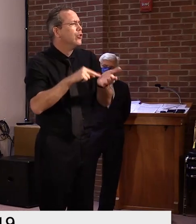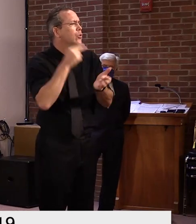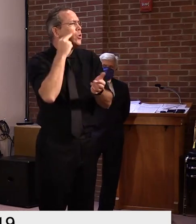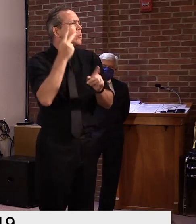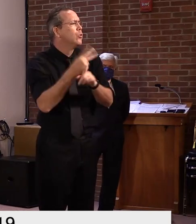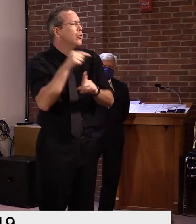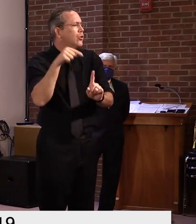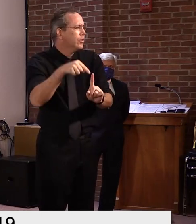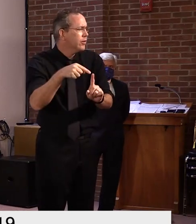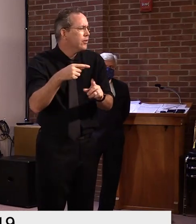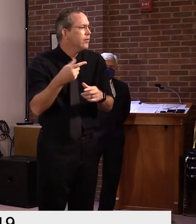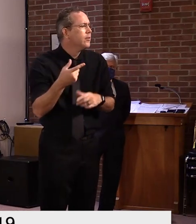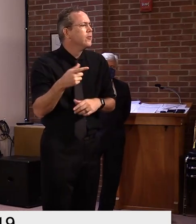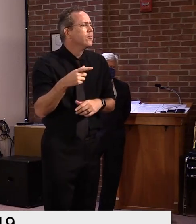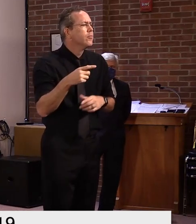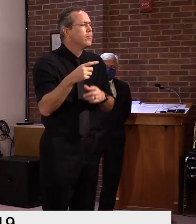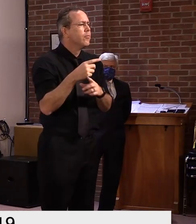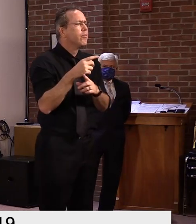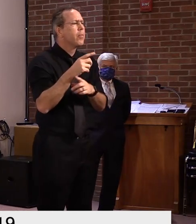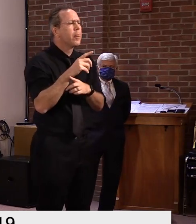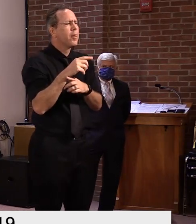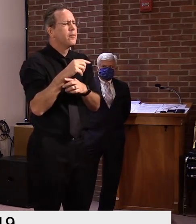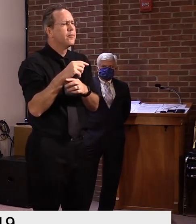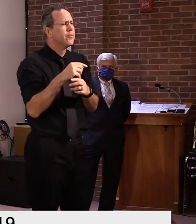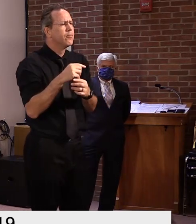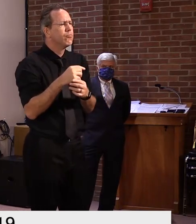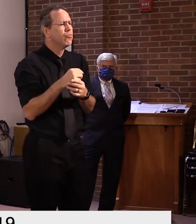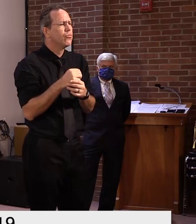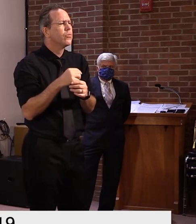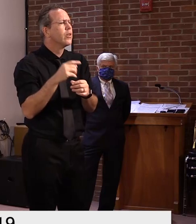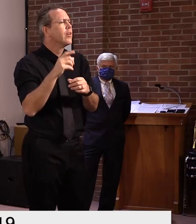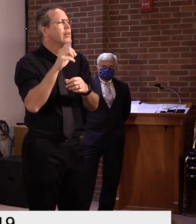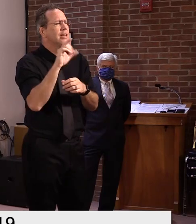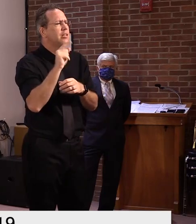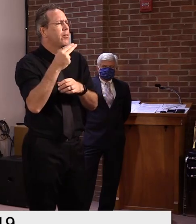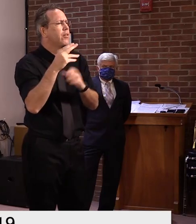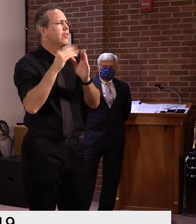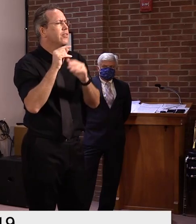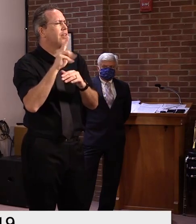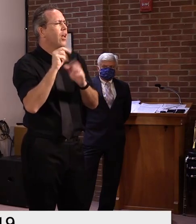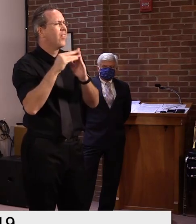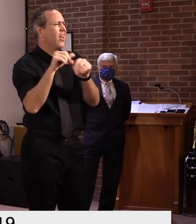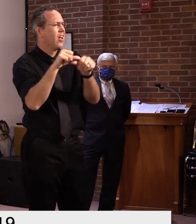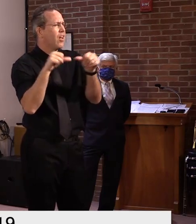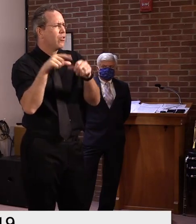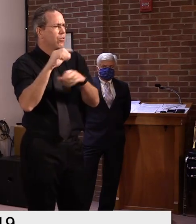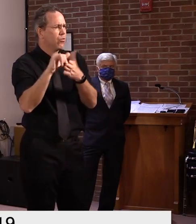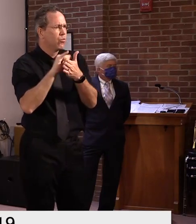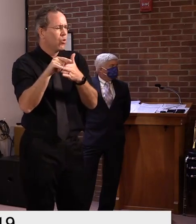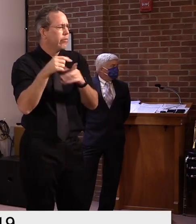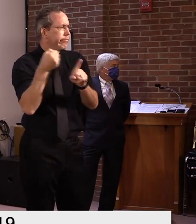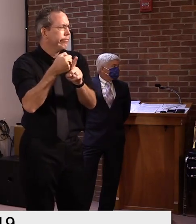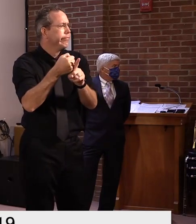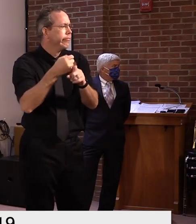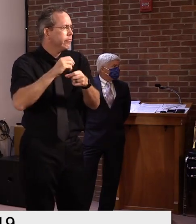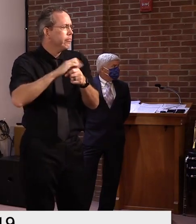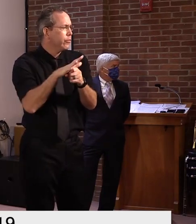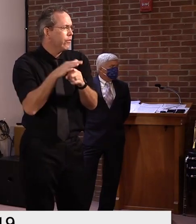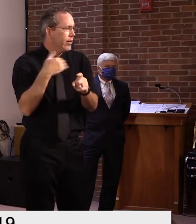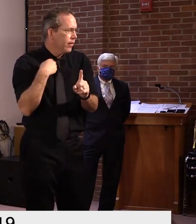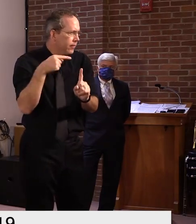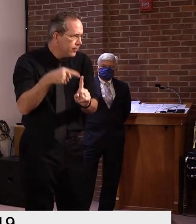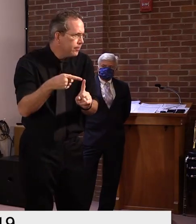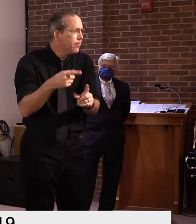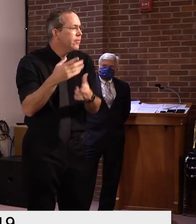sure it'll impact us in some ways because we'll have to work with them in terms of taking some of the patients and so forth into